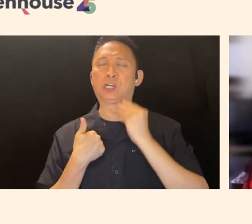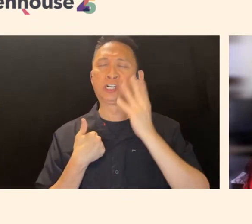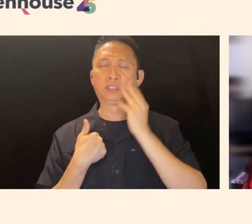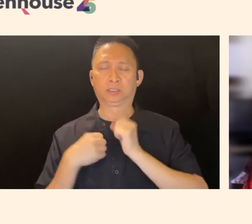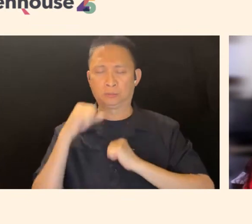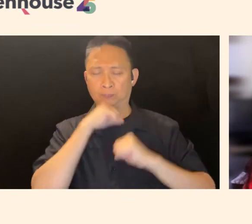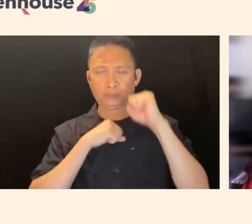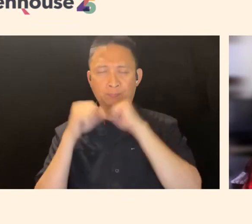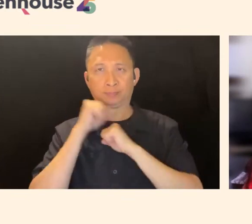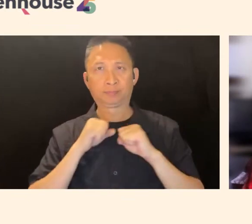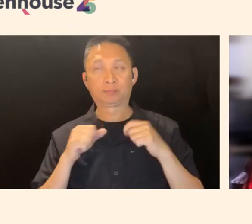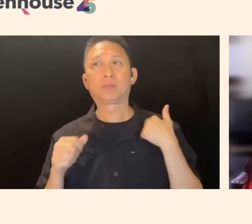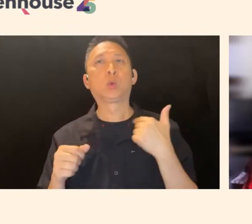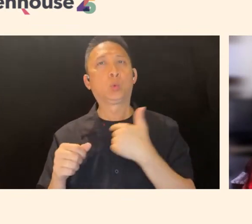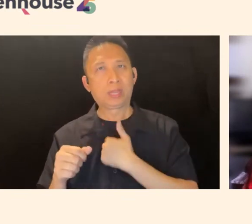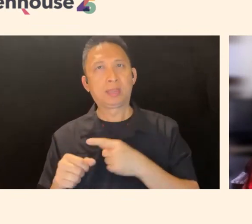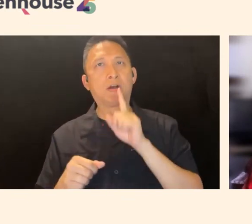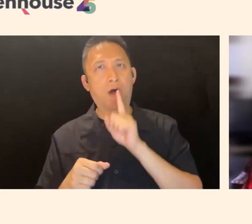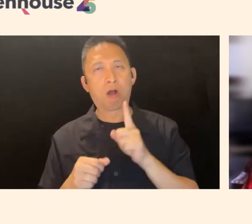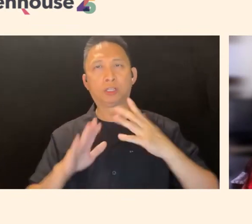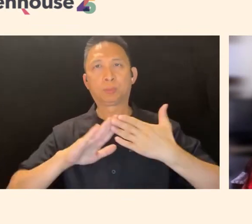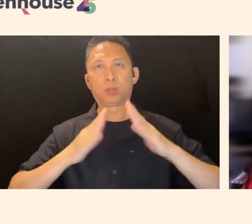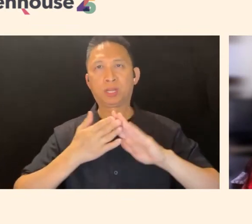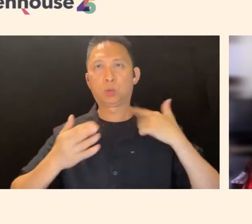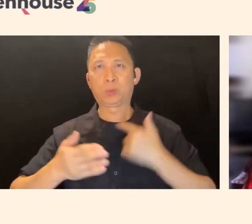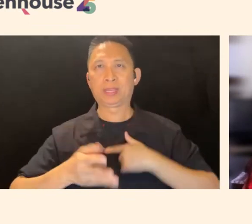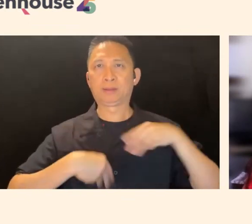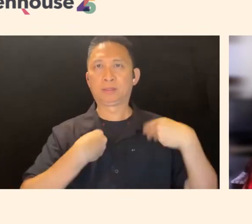community that we serve.